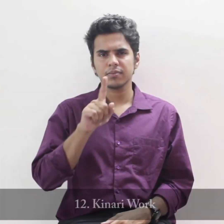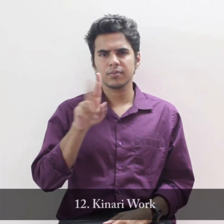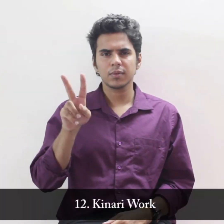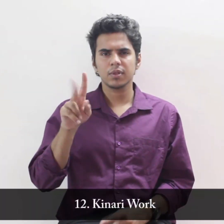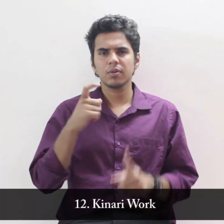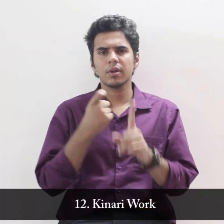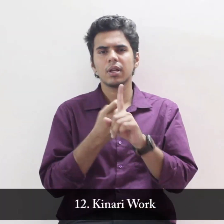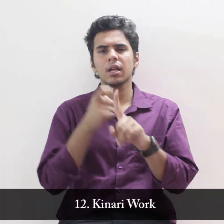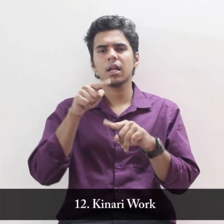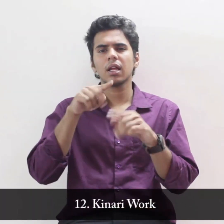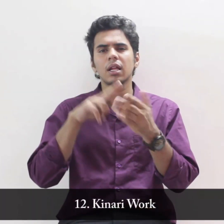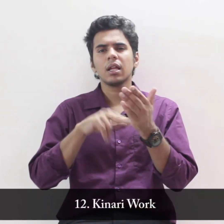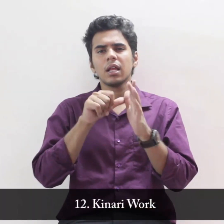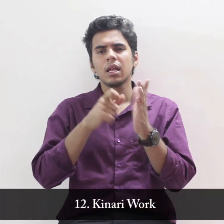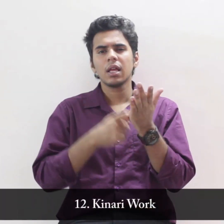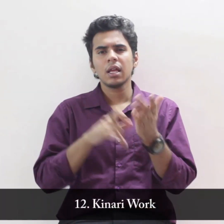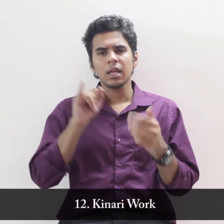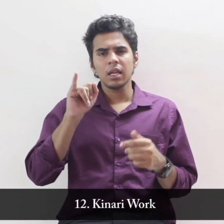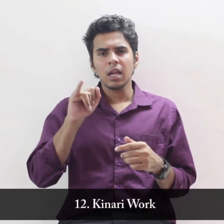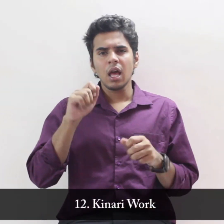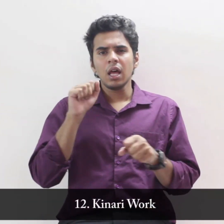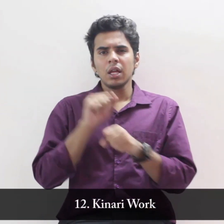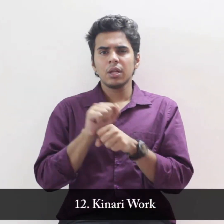Number 12. Kinnari work.